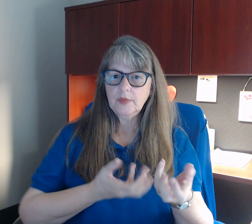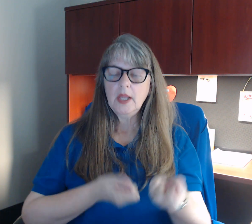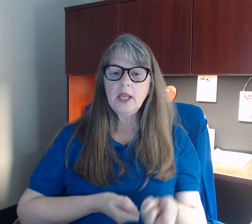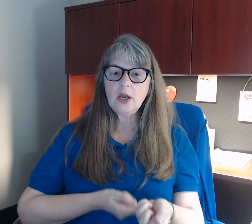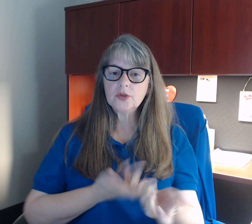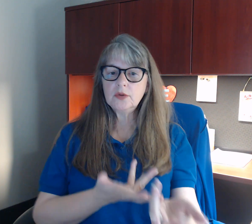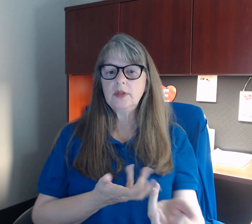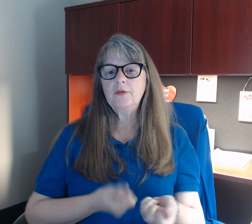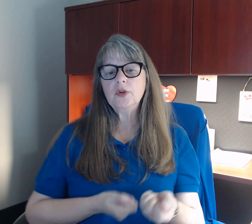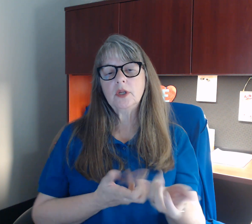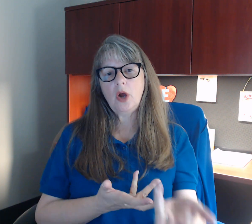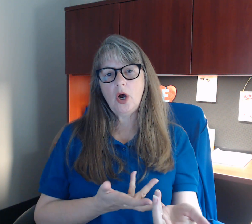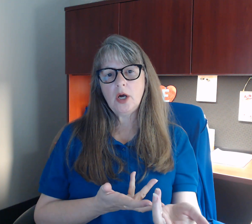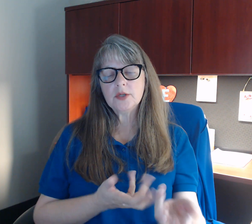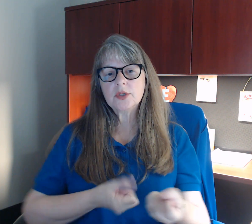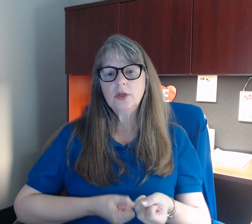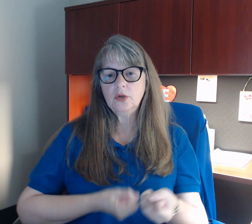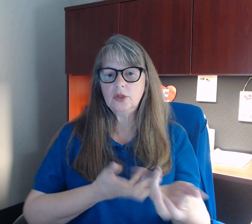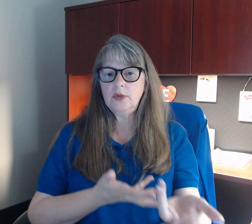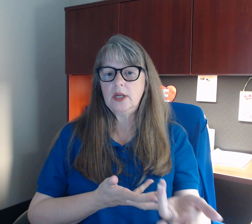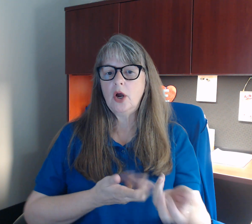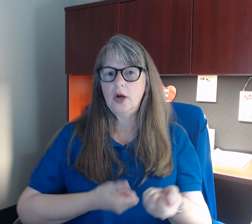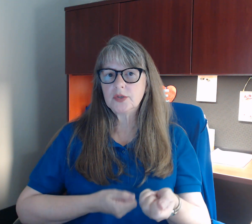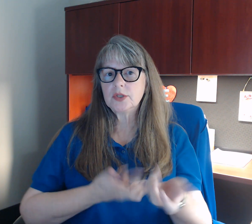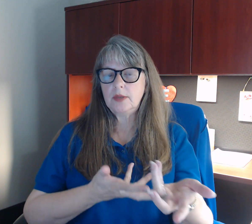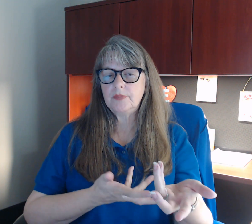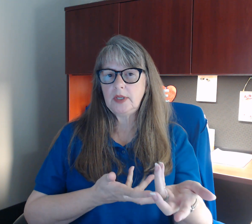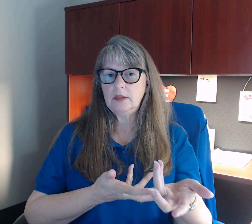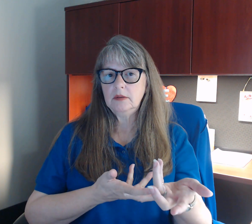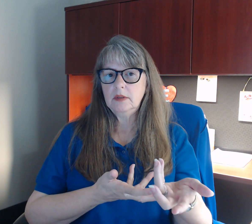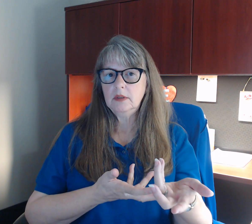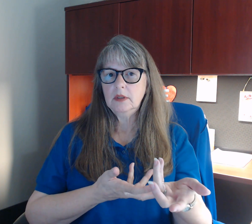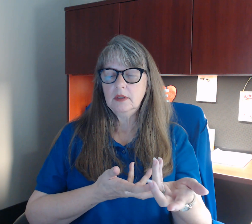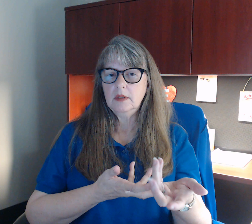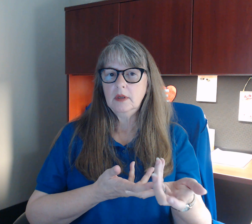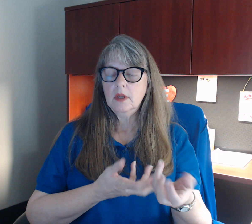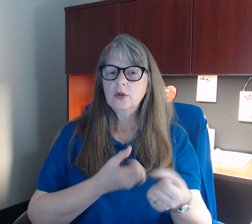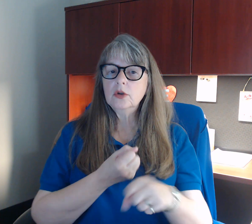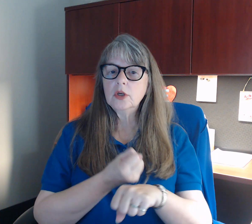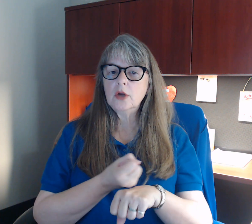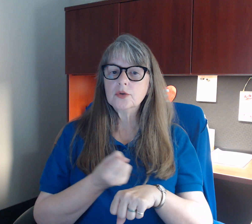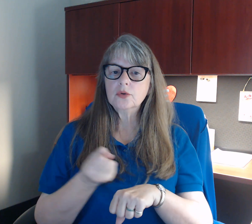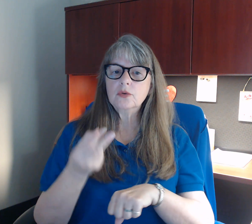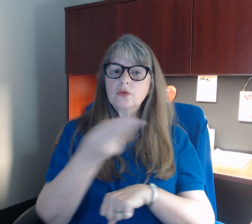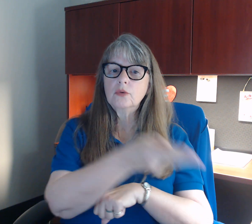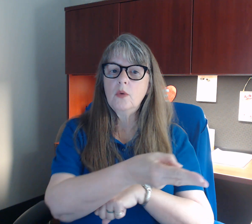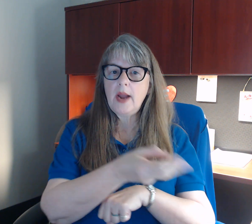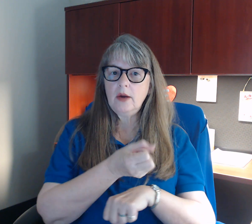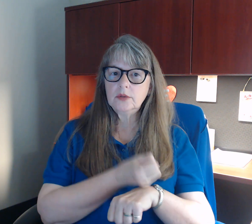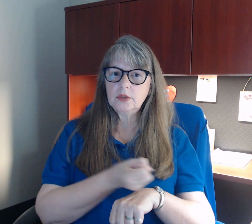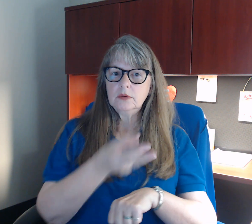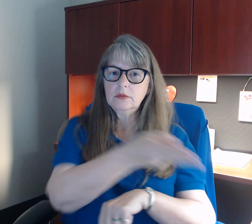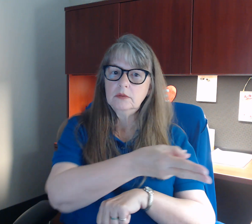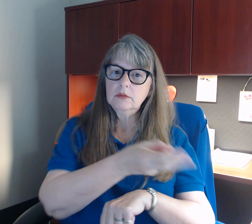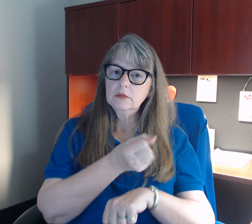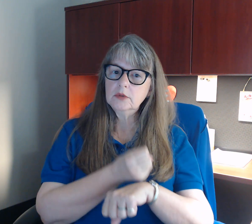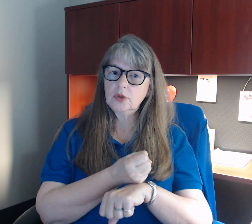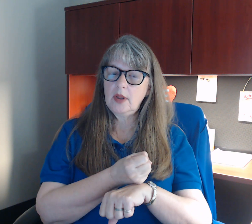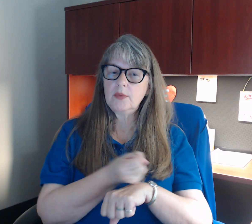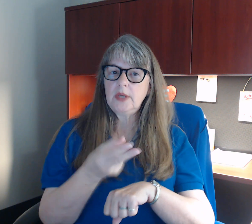It also, if you did cause, you could do it causes something. You could also do throw out. Start out with an S